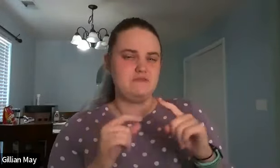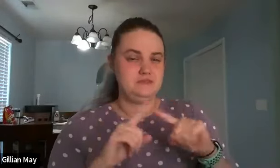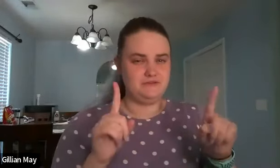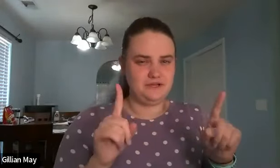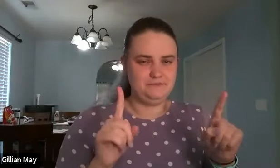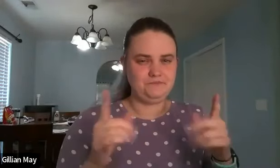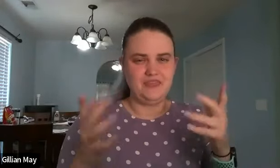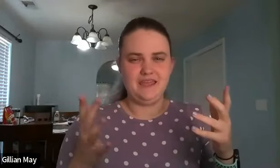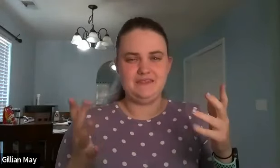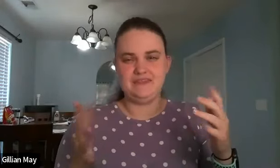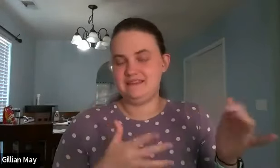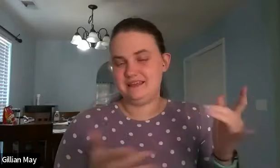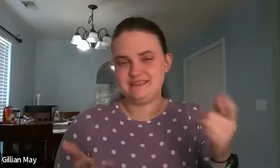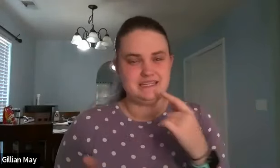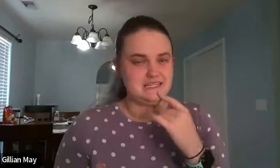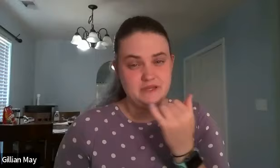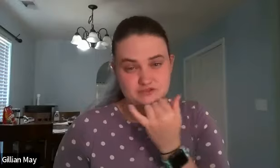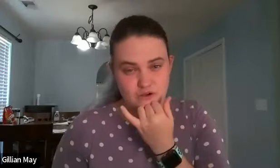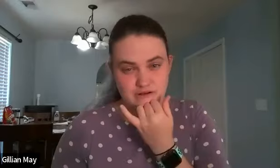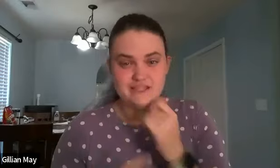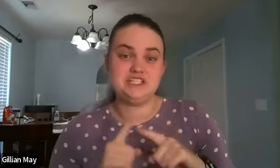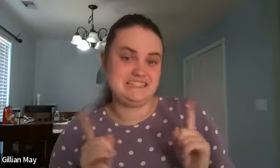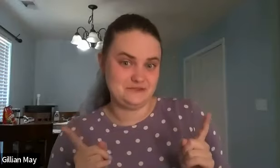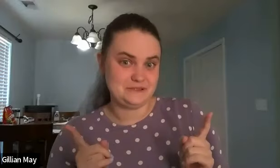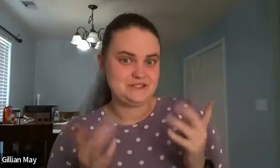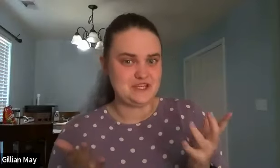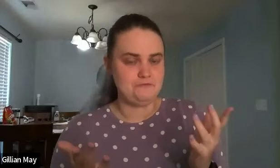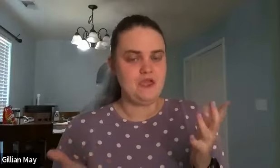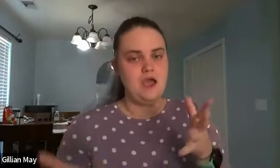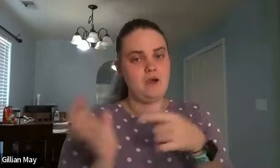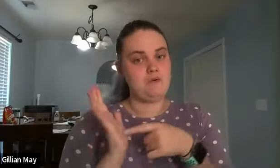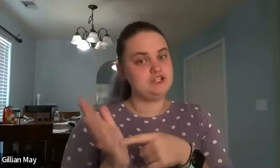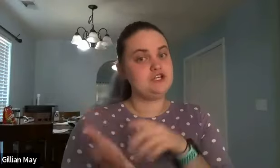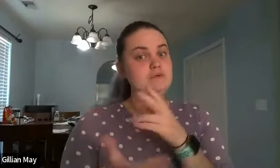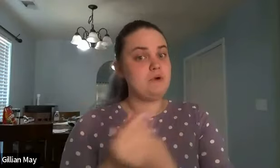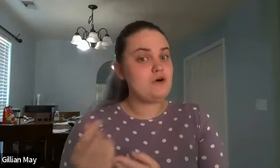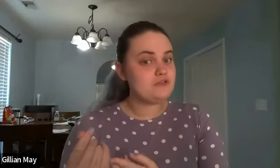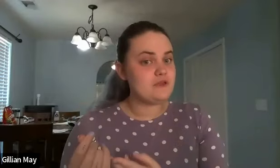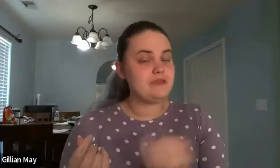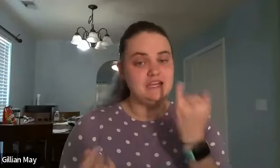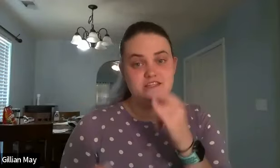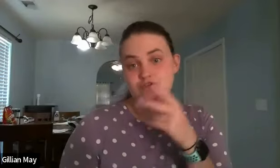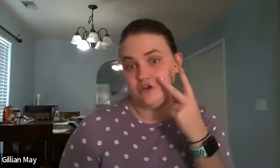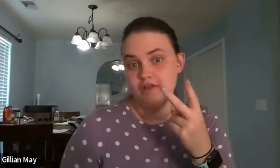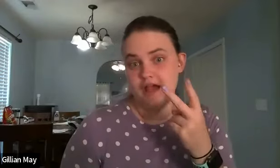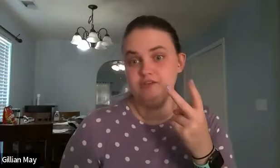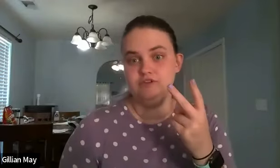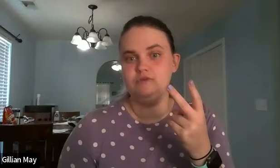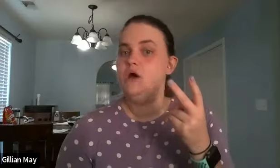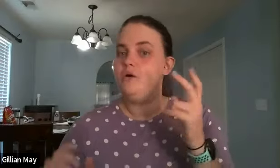them different. And that, like I said, it doesn't mean it's wrong. It's just different. So I want to show you both of them in case if you saw that, you knew, well,